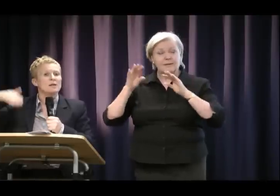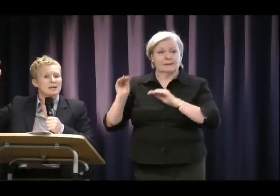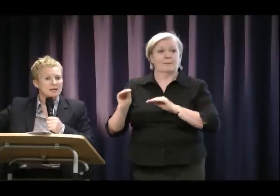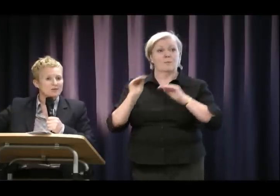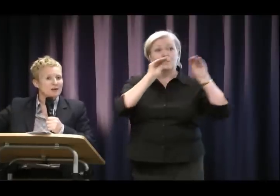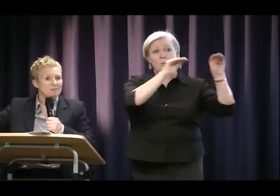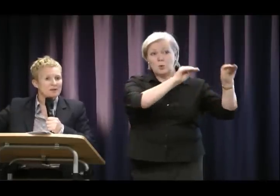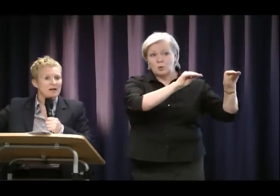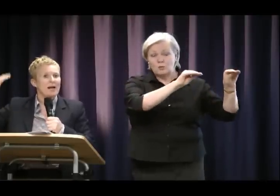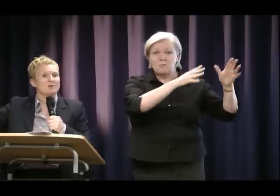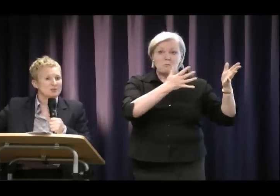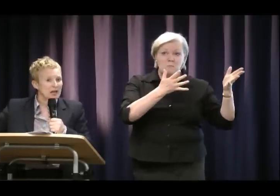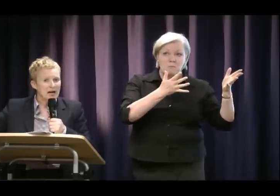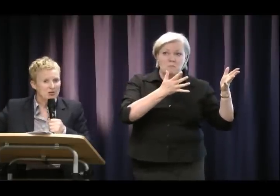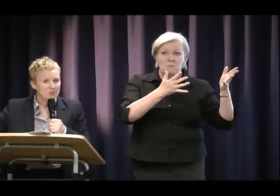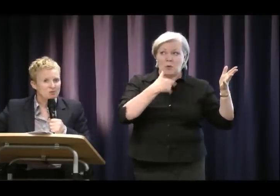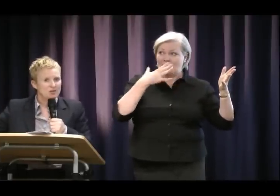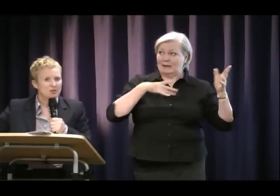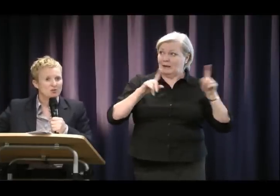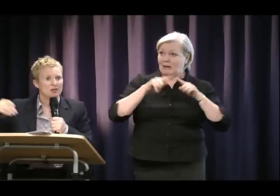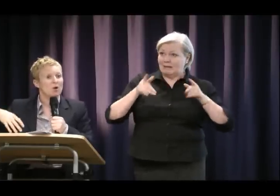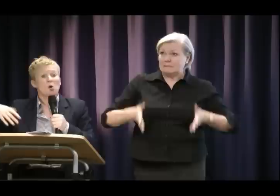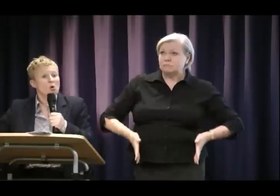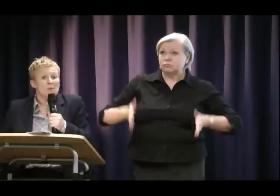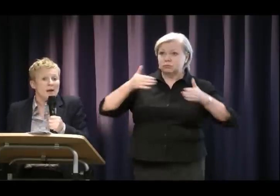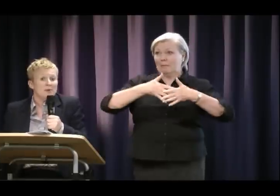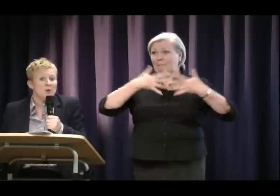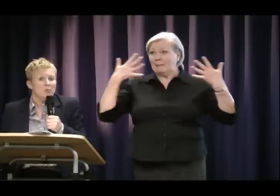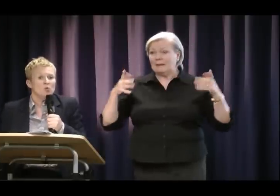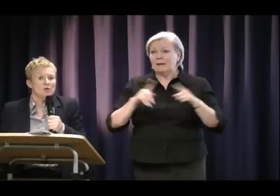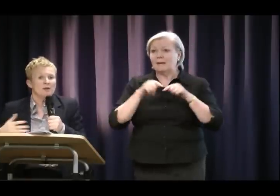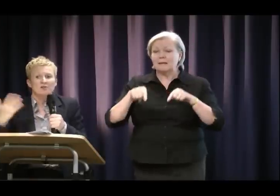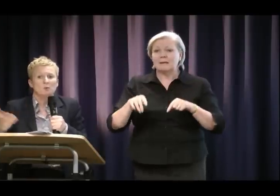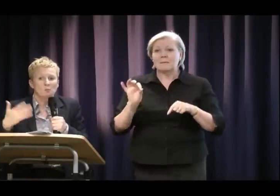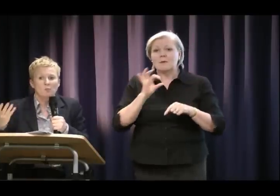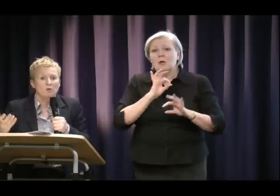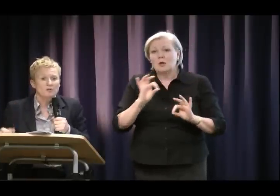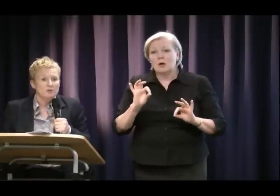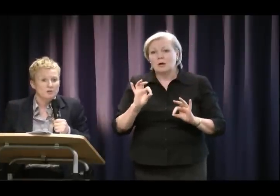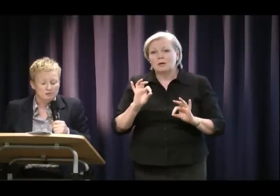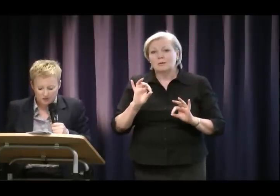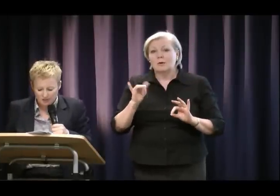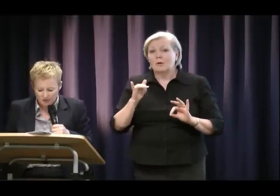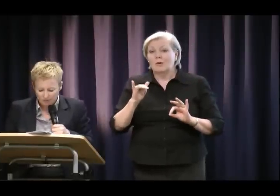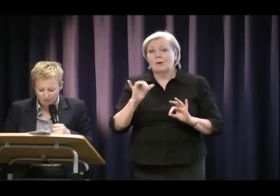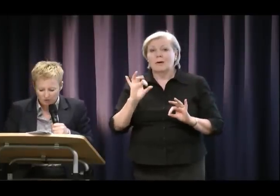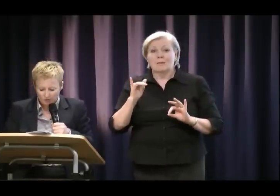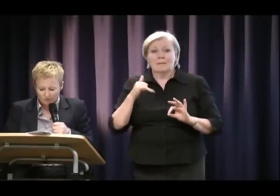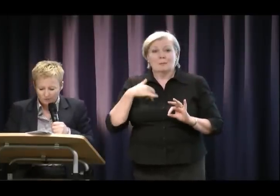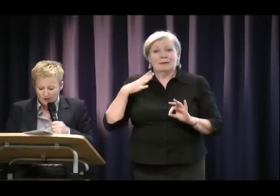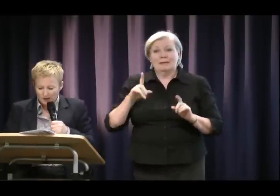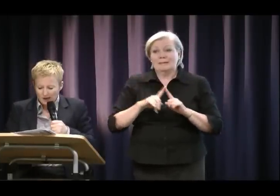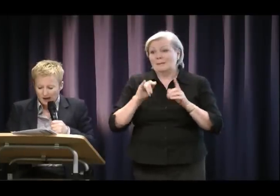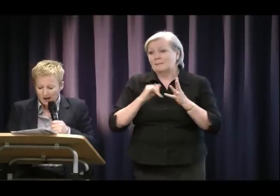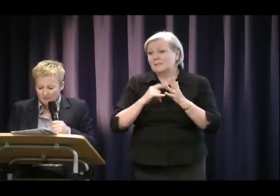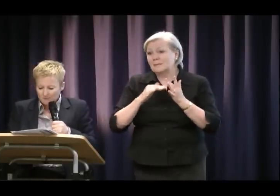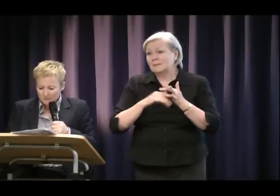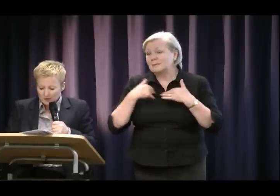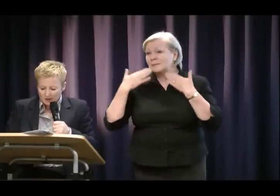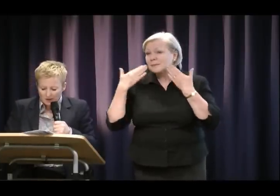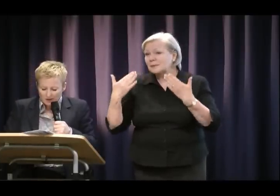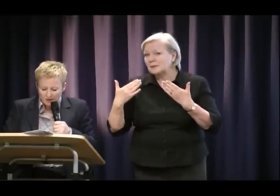we wouldn't need something as large potentially, or maybe we would, and that's what we want to hear from you.